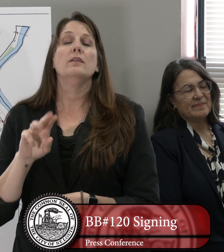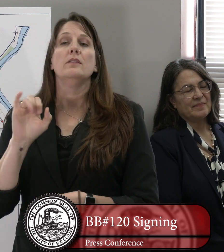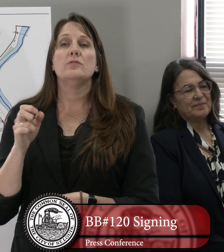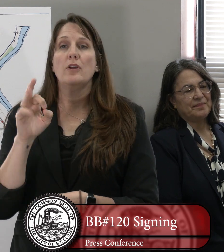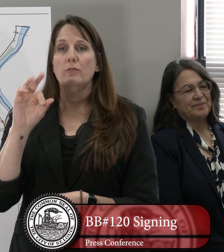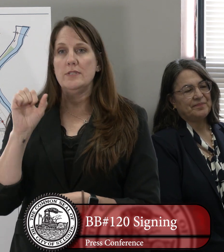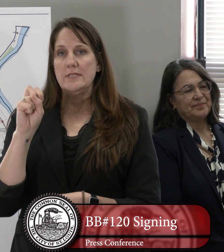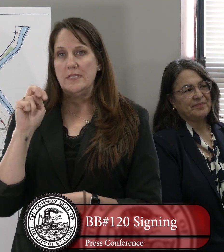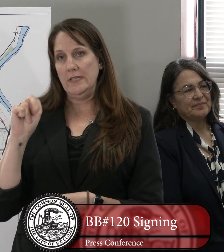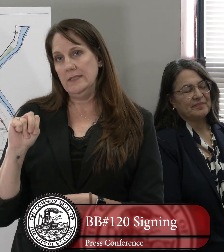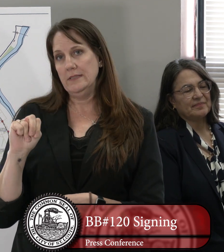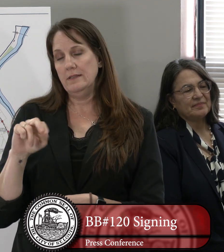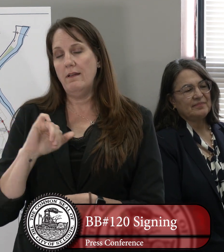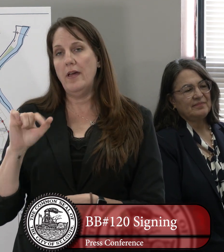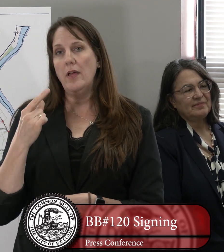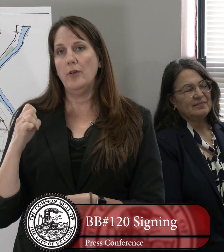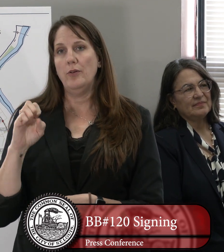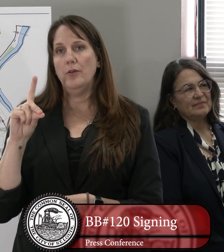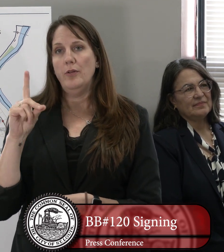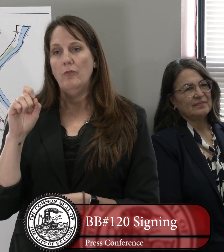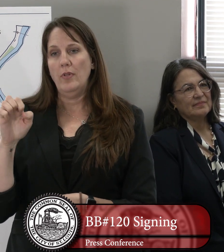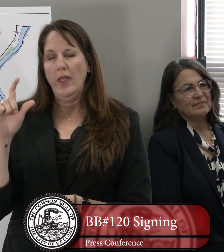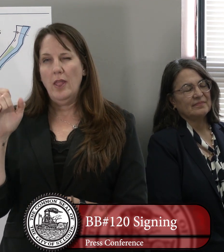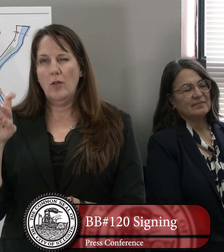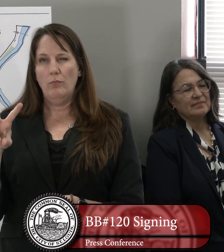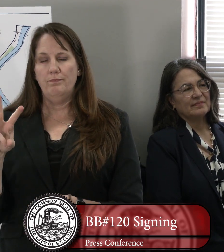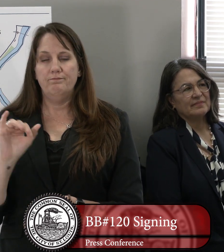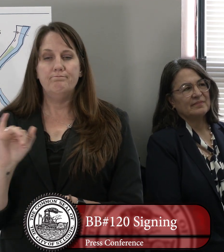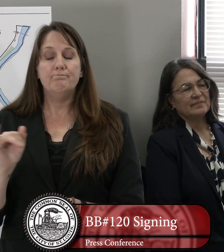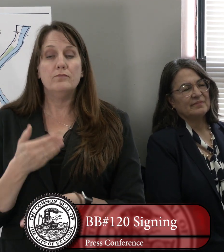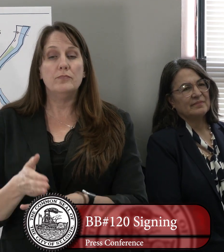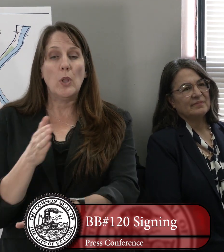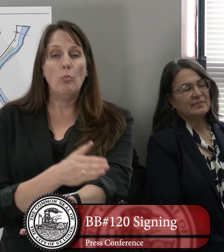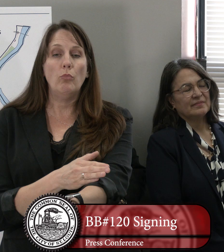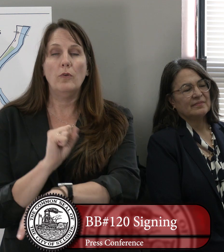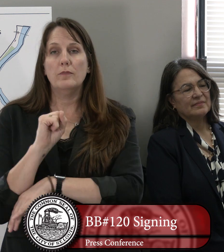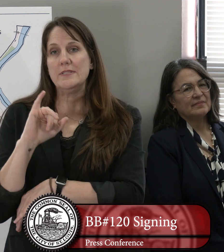much-needed sidewalk improvements. The Streets Department has over